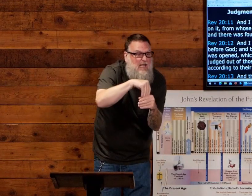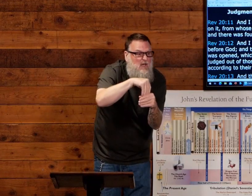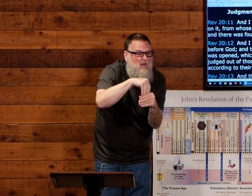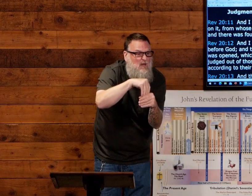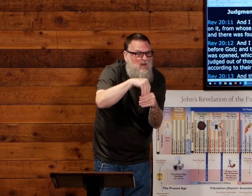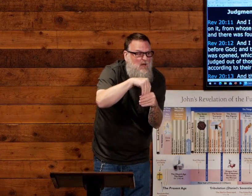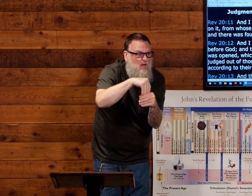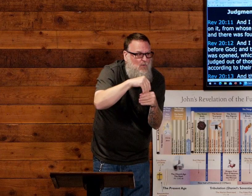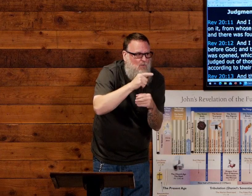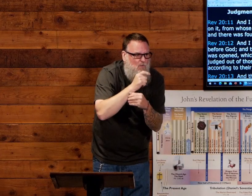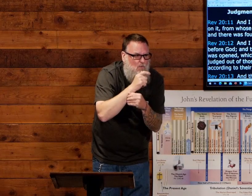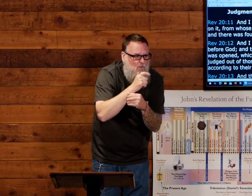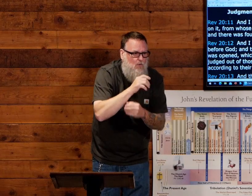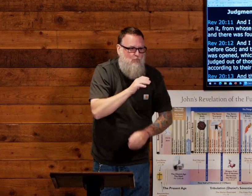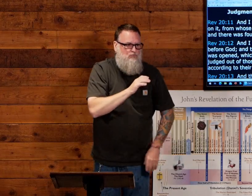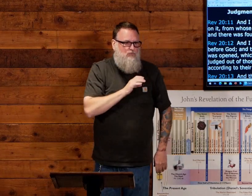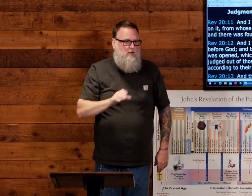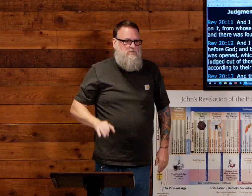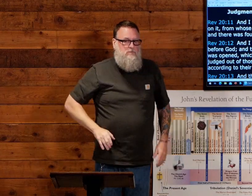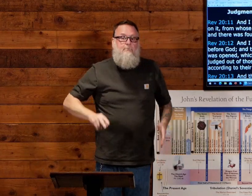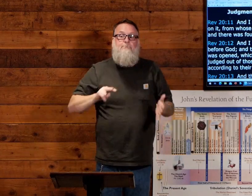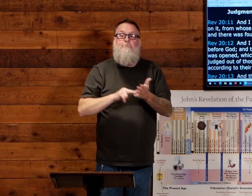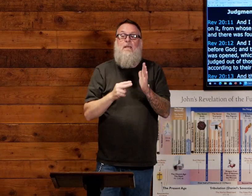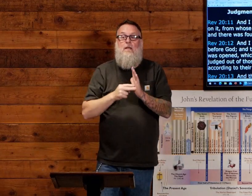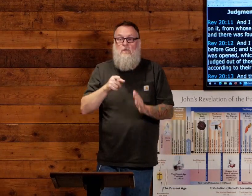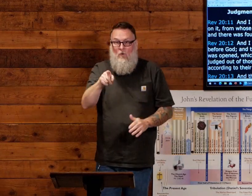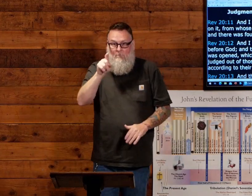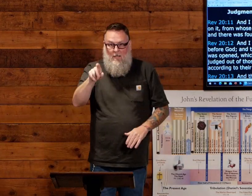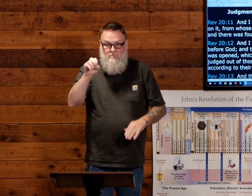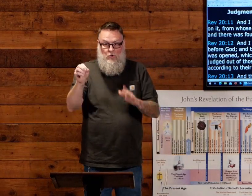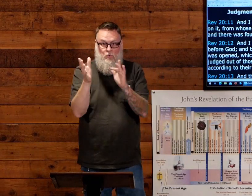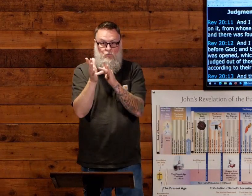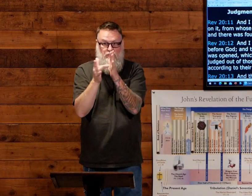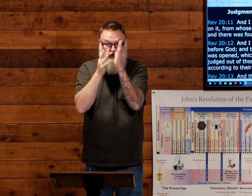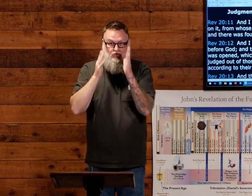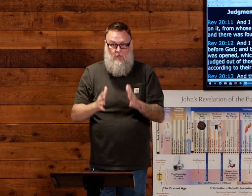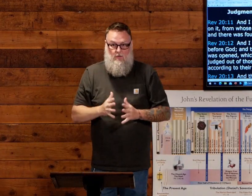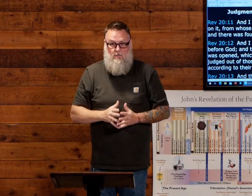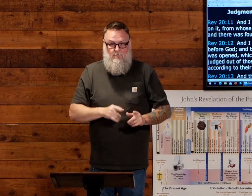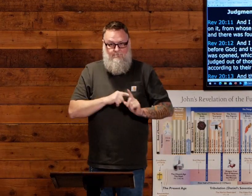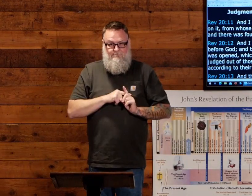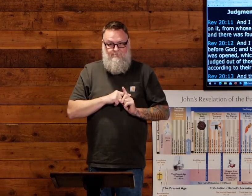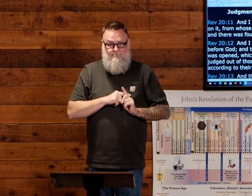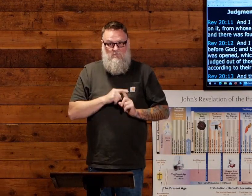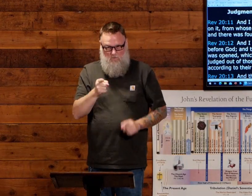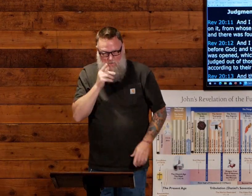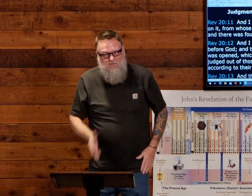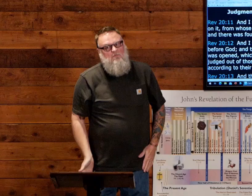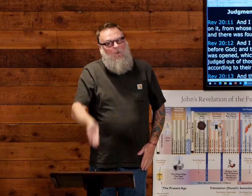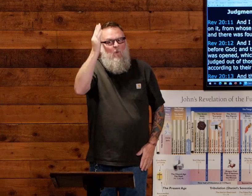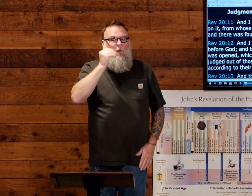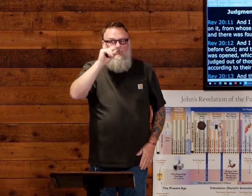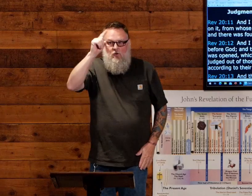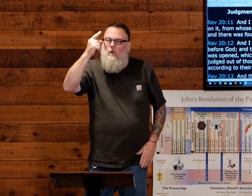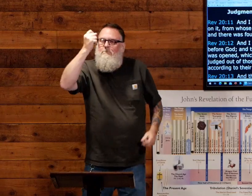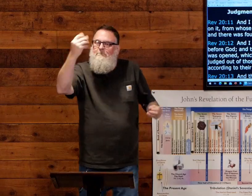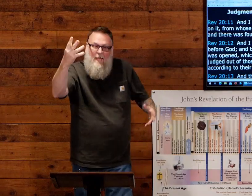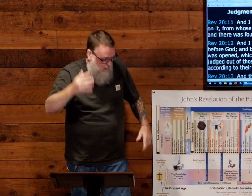Those who are dead in Christ, those are Christians. Meaning you must be a Christian to go home